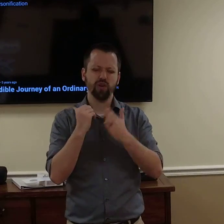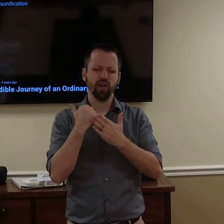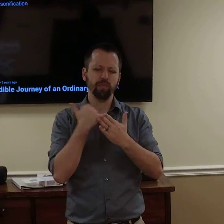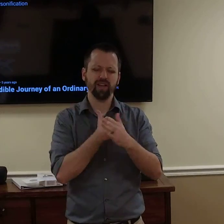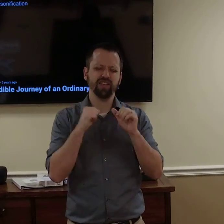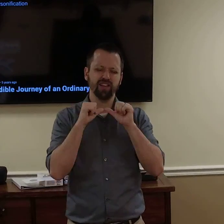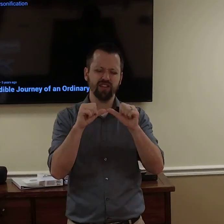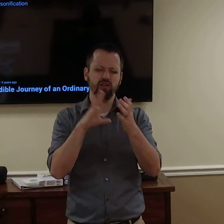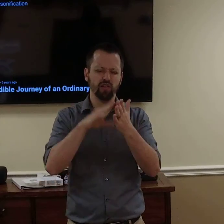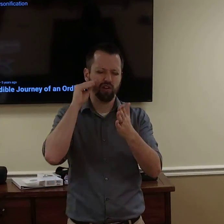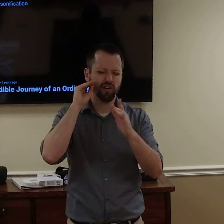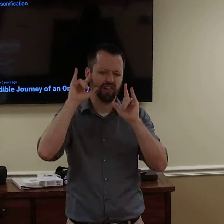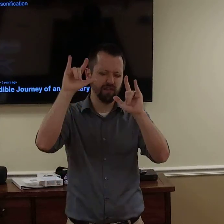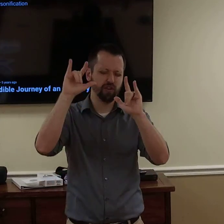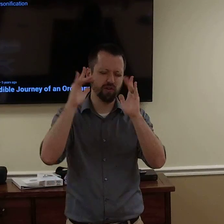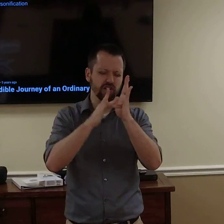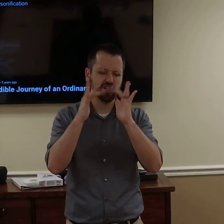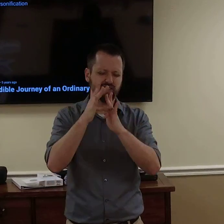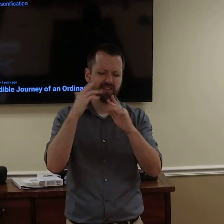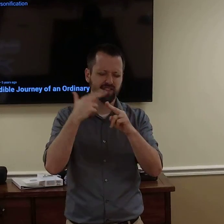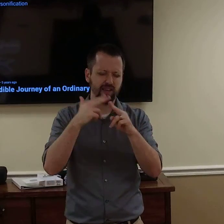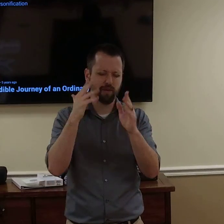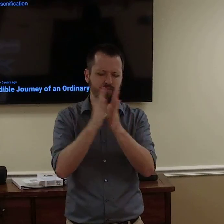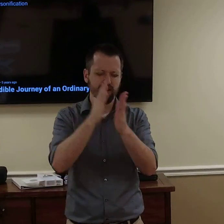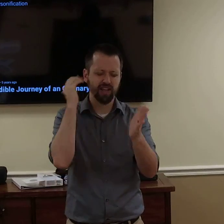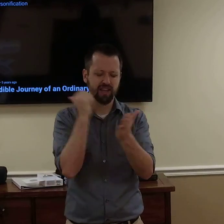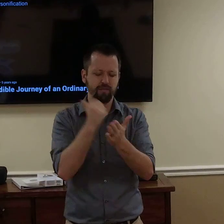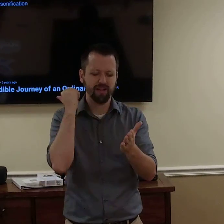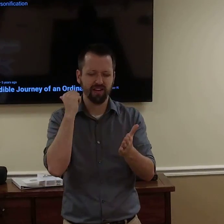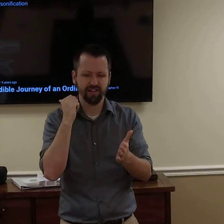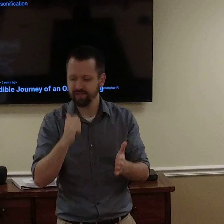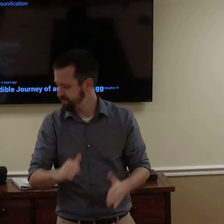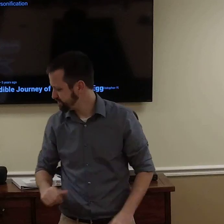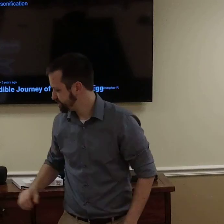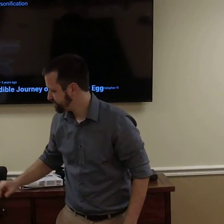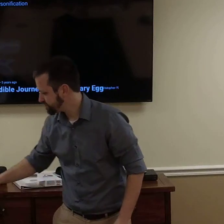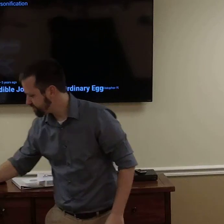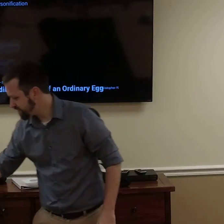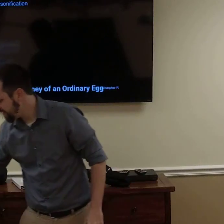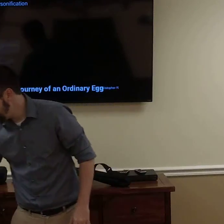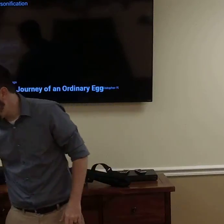help us to continue to learn. I love you. In Jesus' name I pray. Amen. Amen.